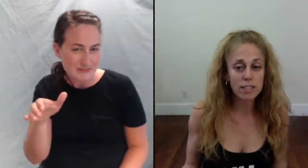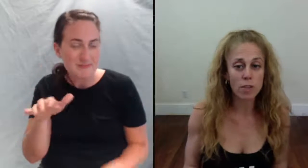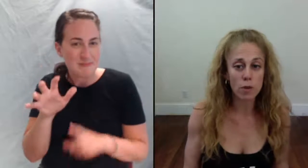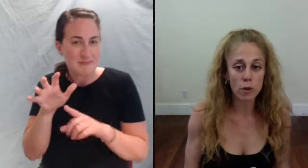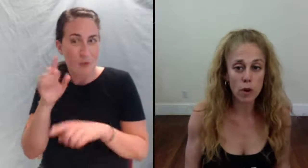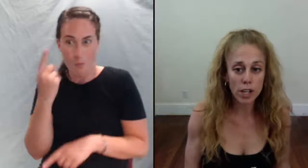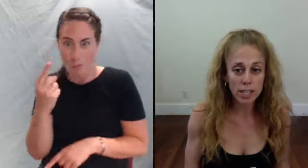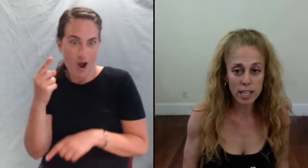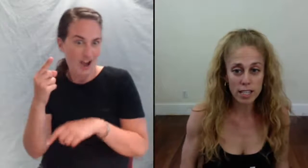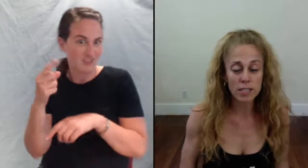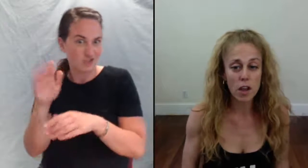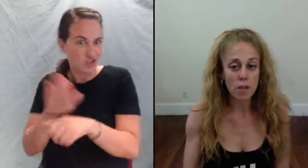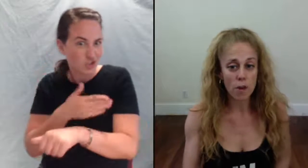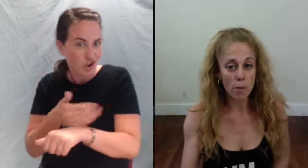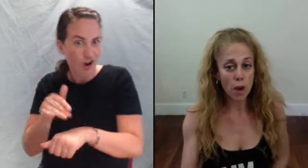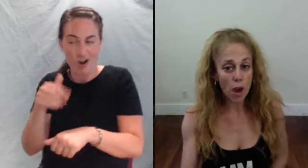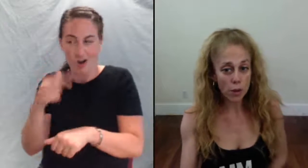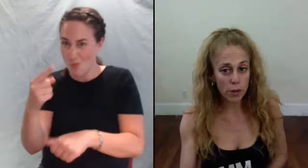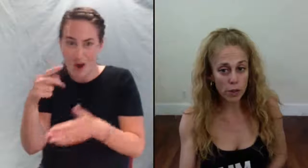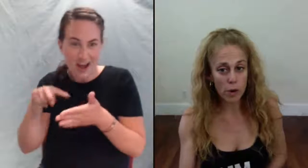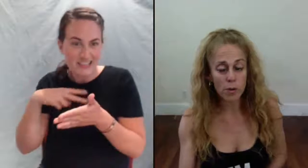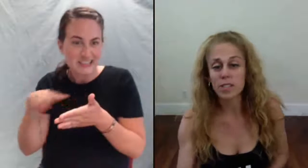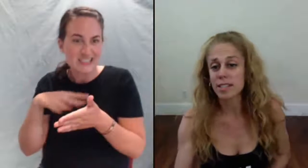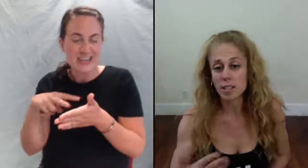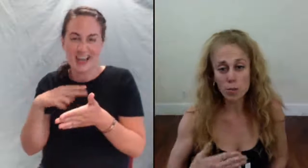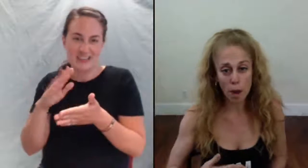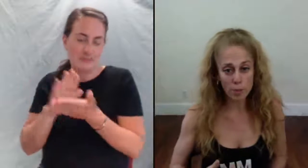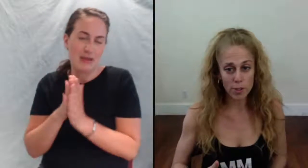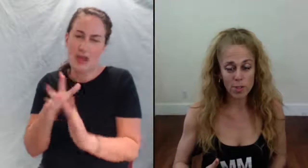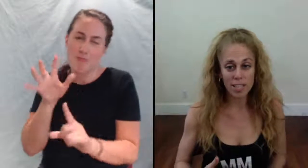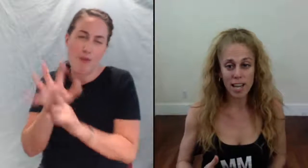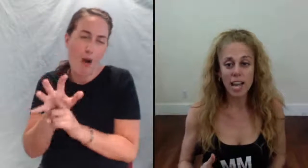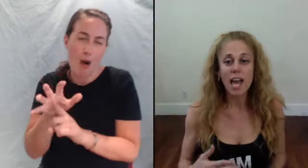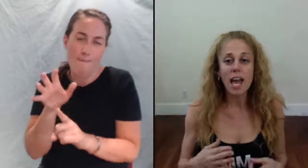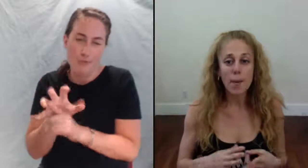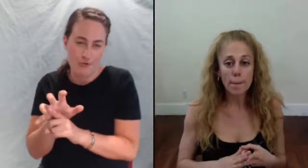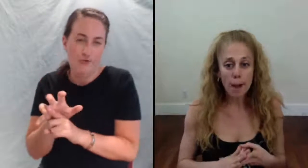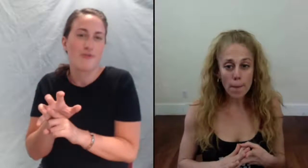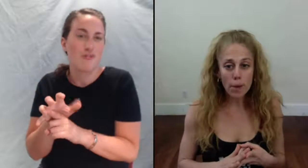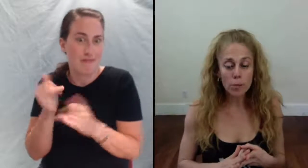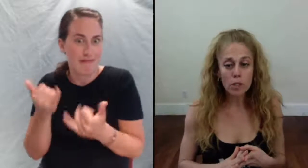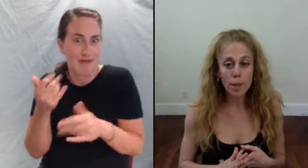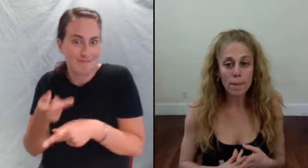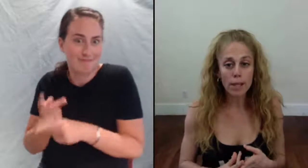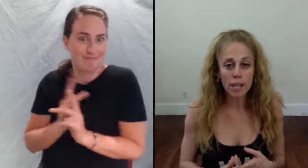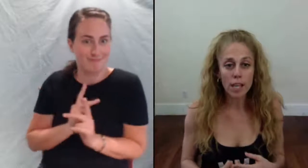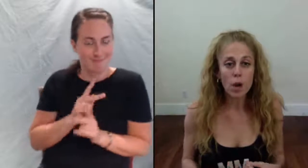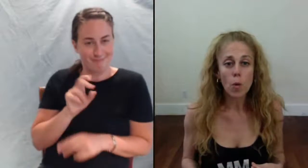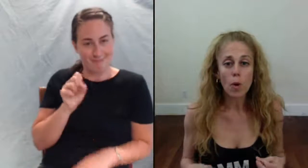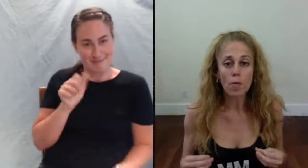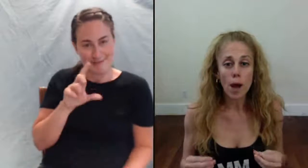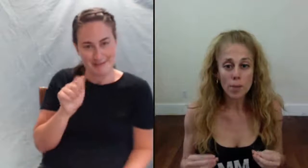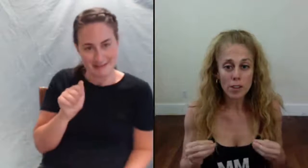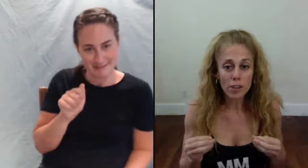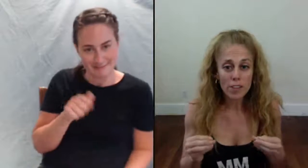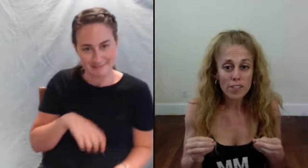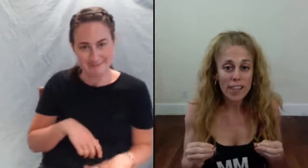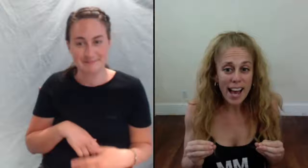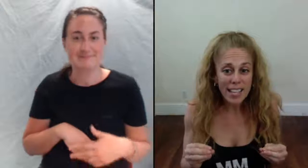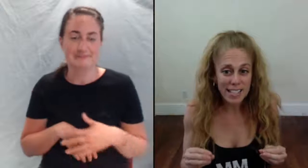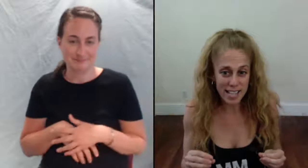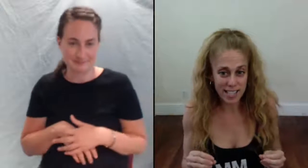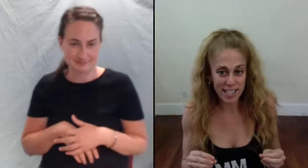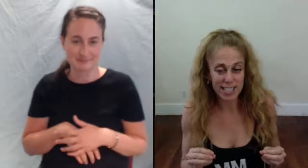traditional dance, a folkloric dance from longer ago, still popular today. And mambo and Mozambique were